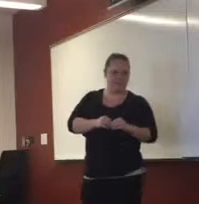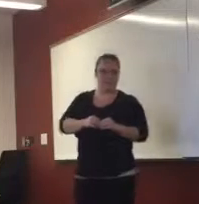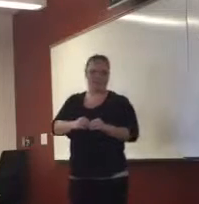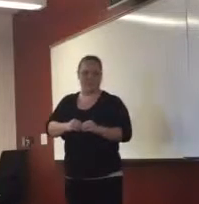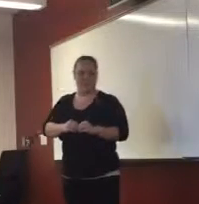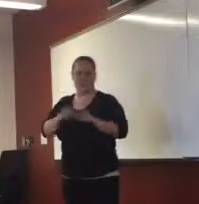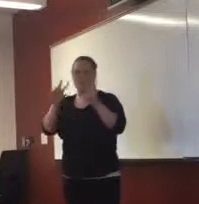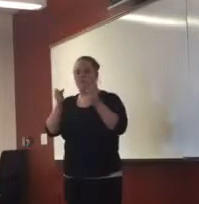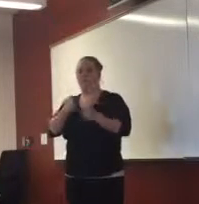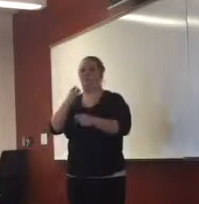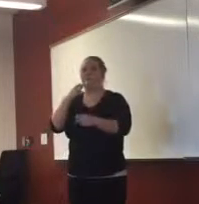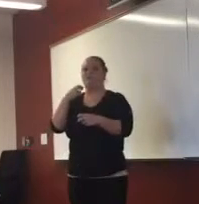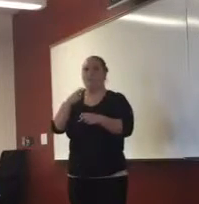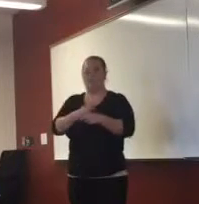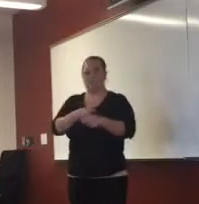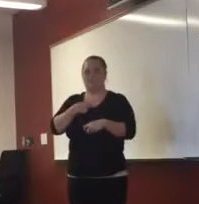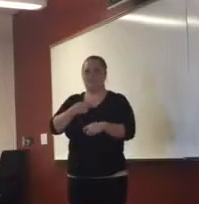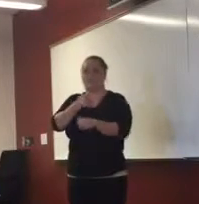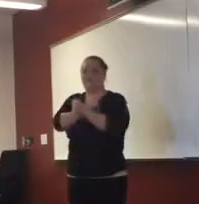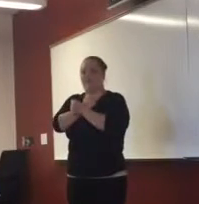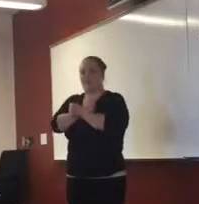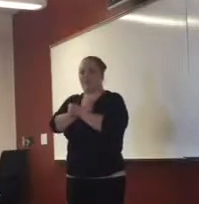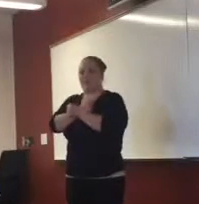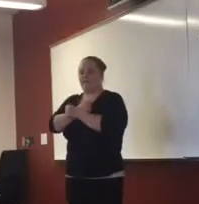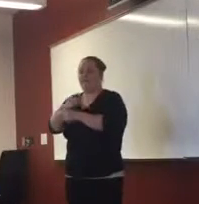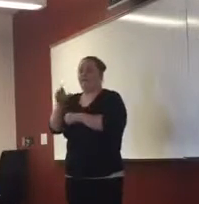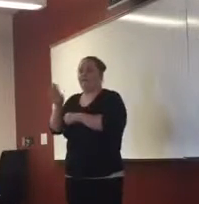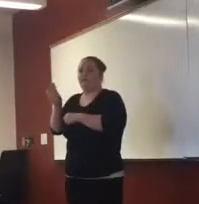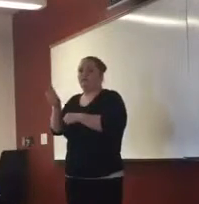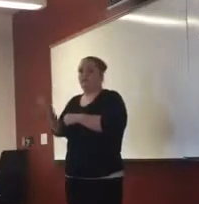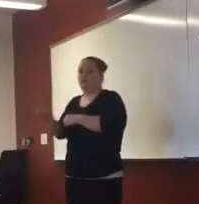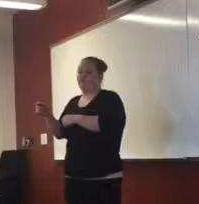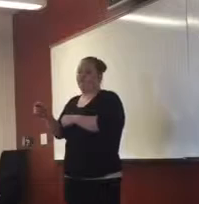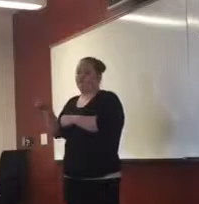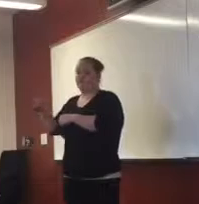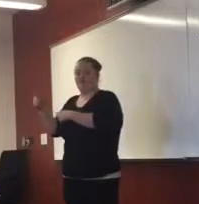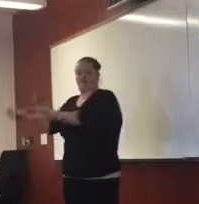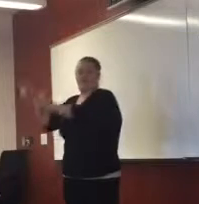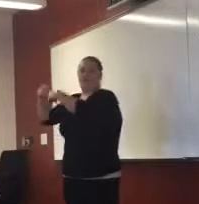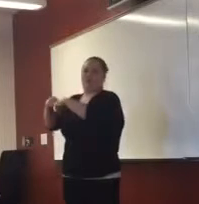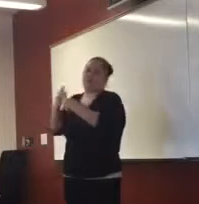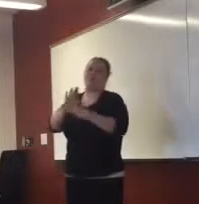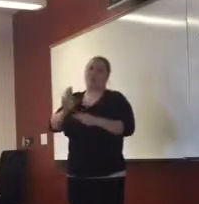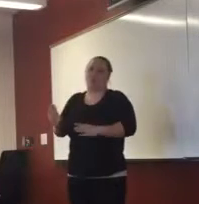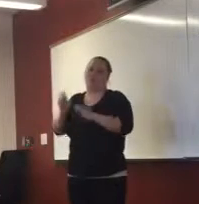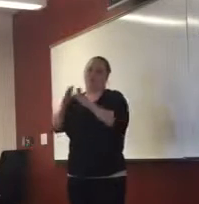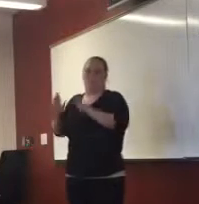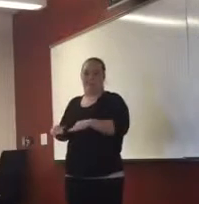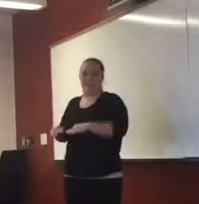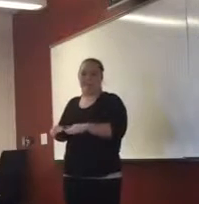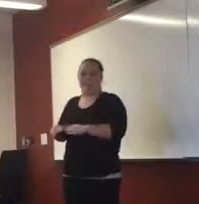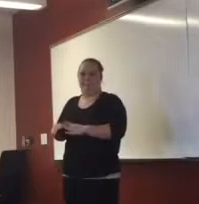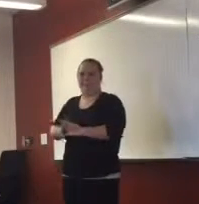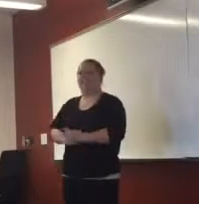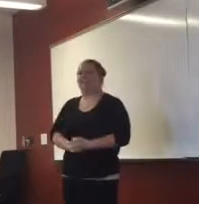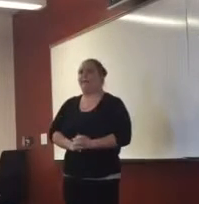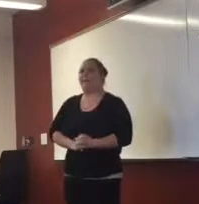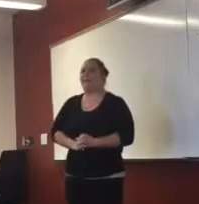her mom was doing tough love. She wouldn't let her come back to her home. So she called me and wanted to come to our